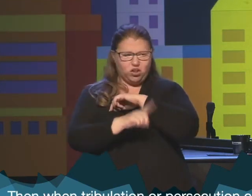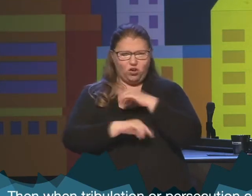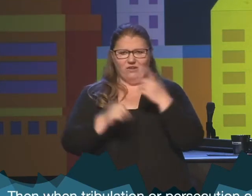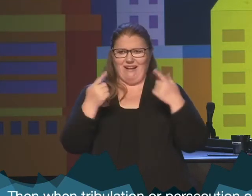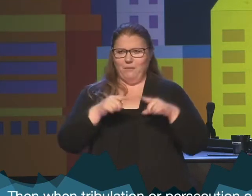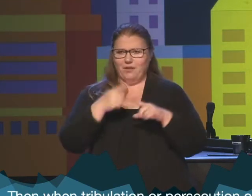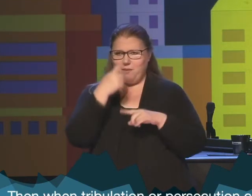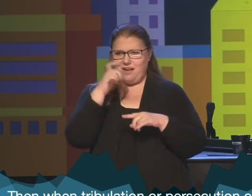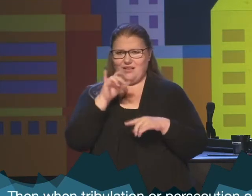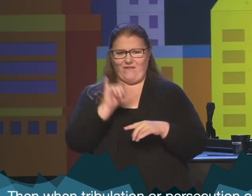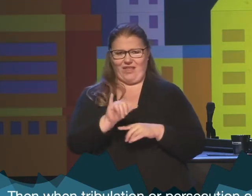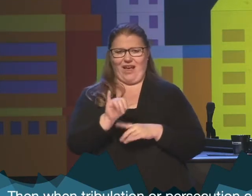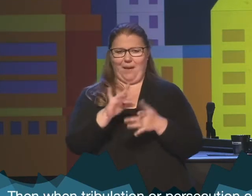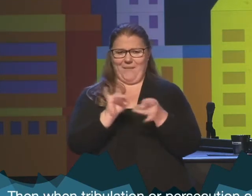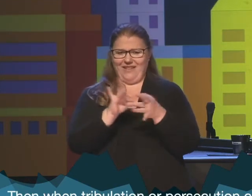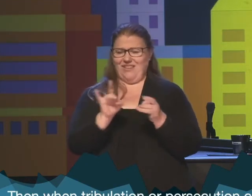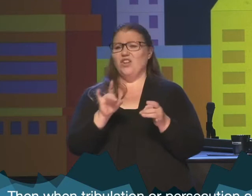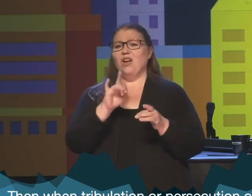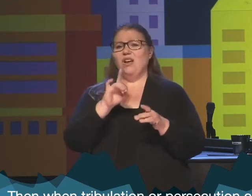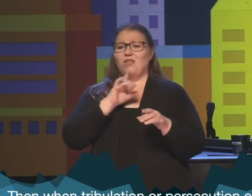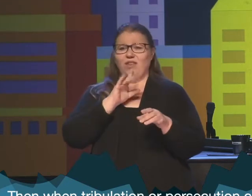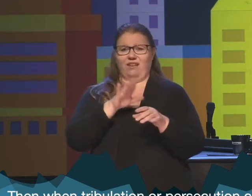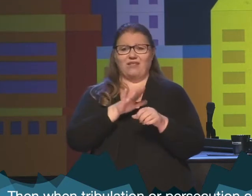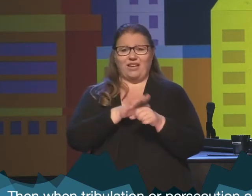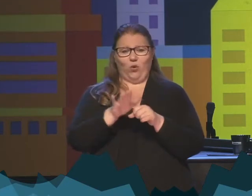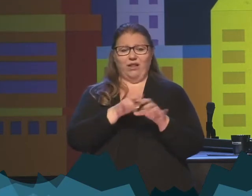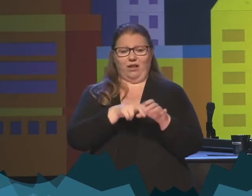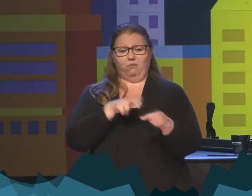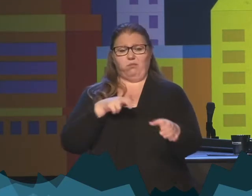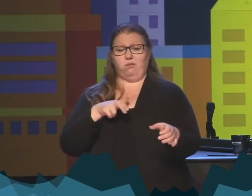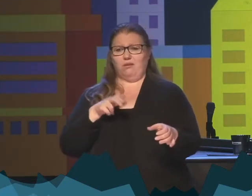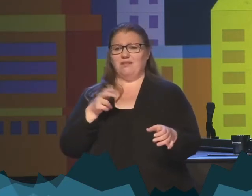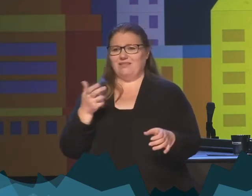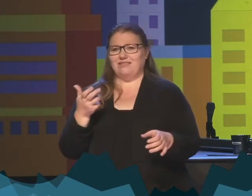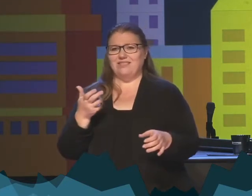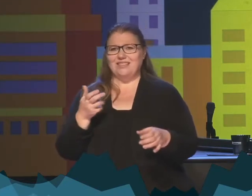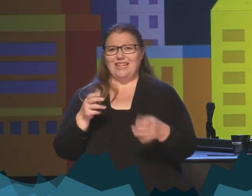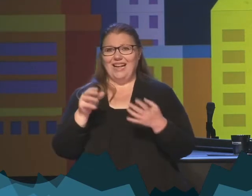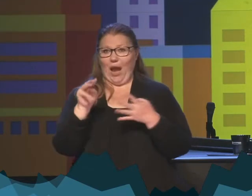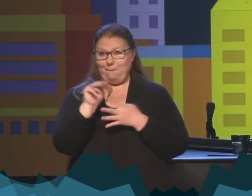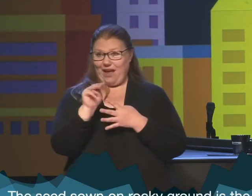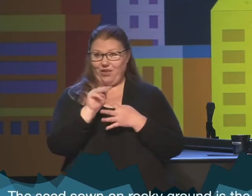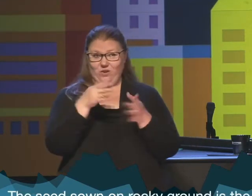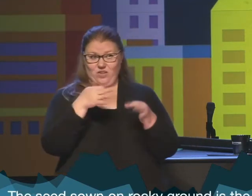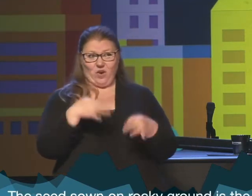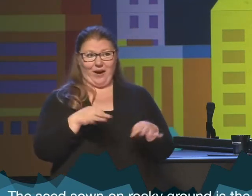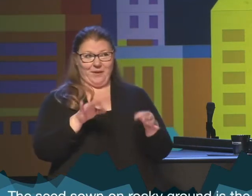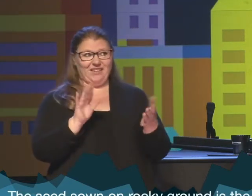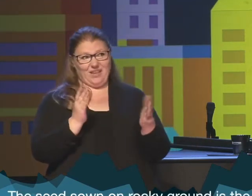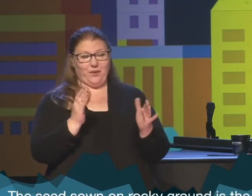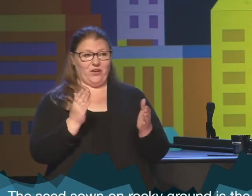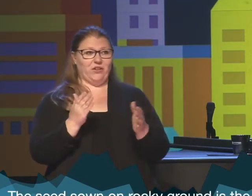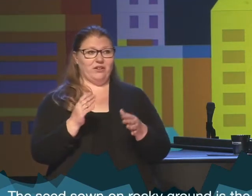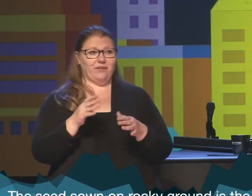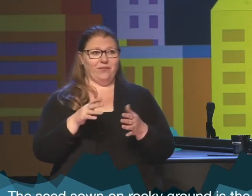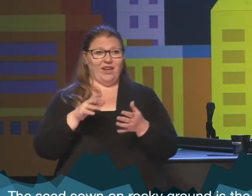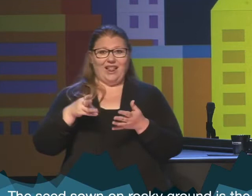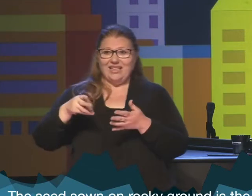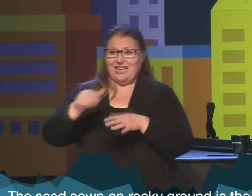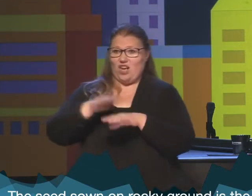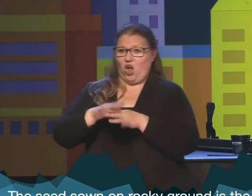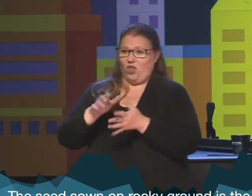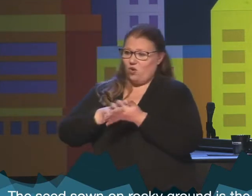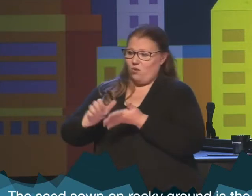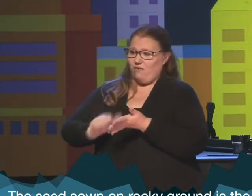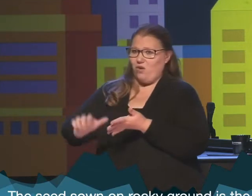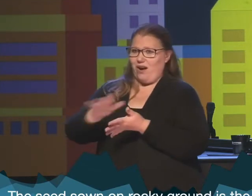of the word, they quickly fall away. Right? Here's how Matthew describes it, somewhat similarly. He says, the seed sown on the rocky ground is the one who